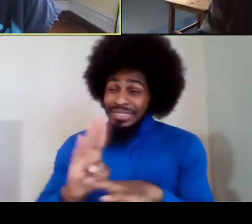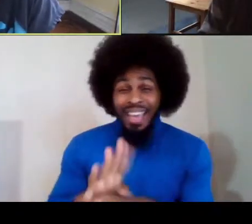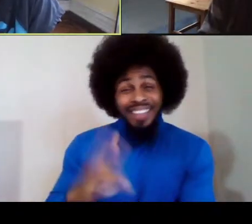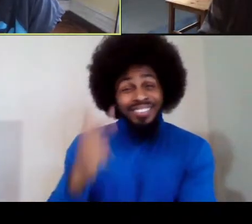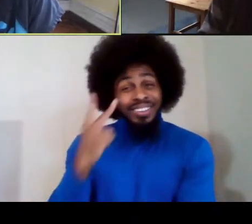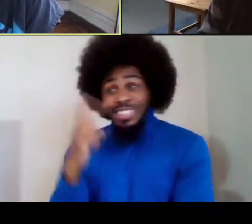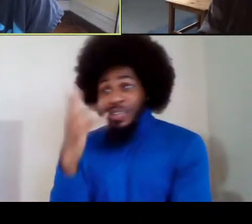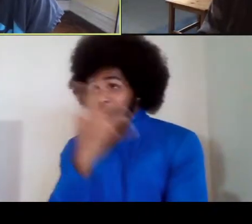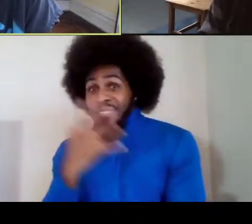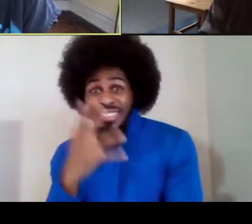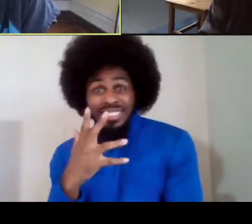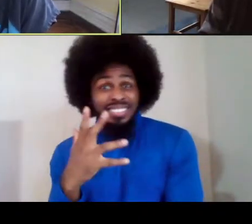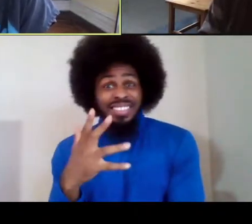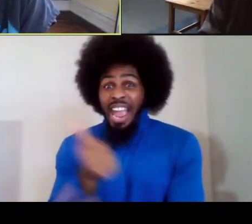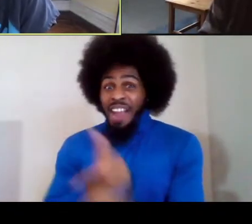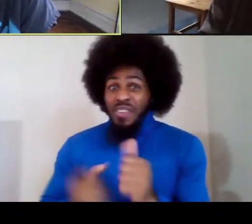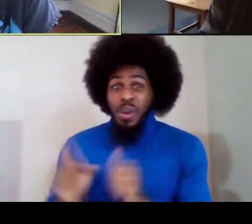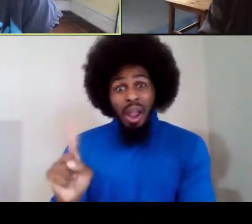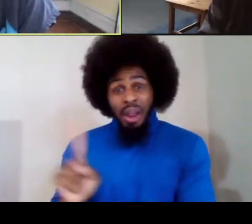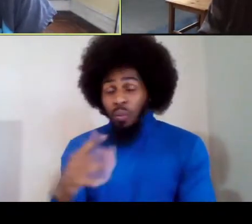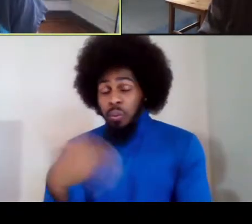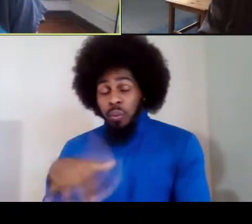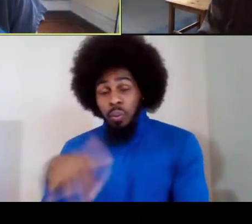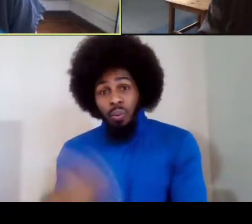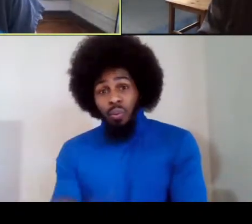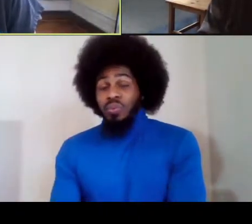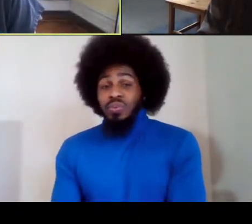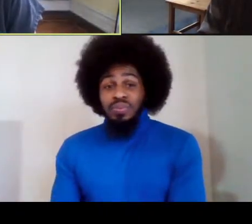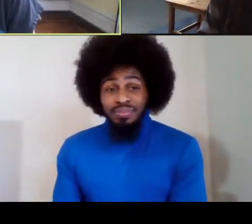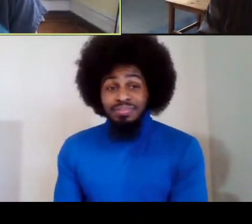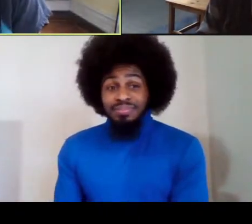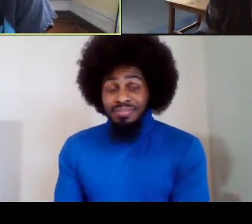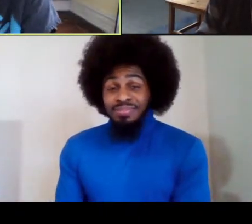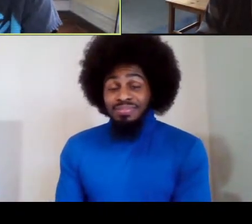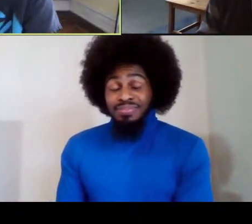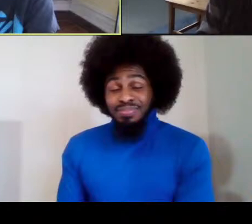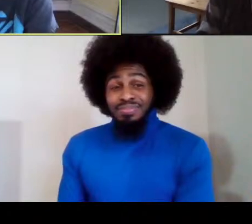know. Cause I had, you know, I was pregnant for a long time.